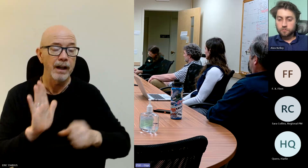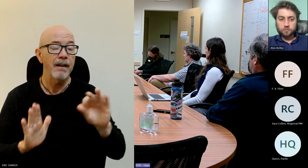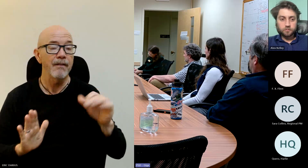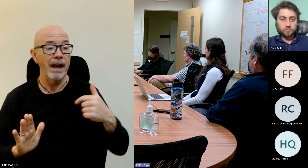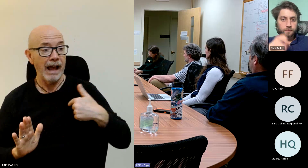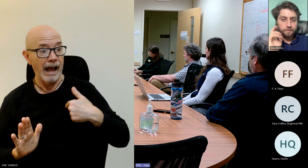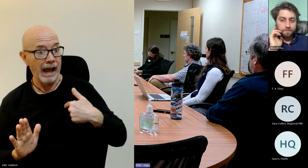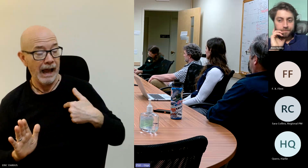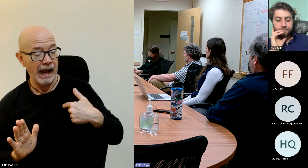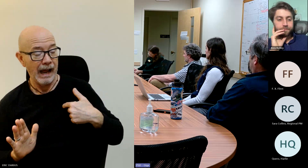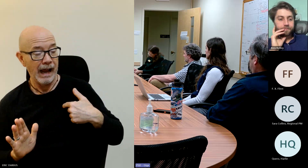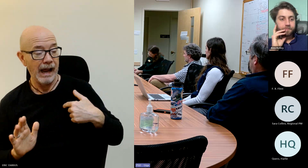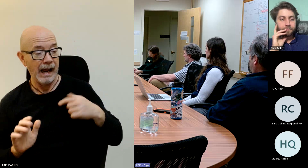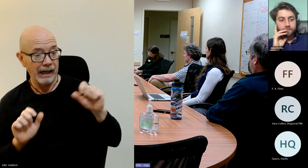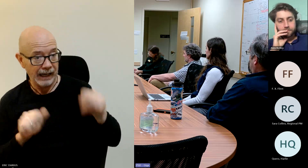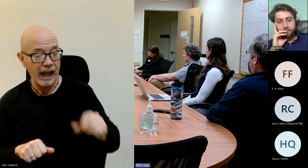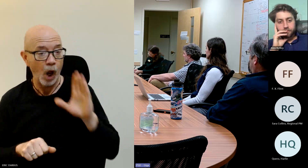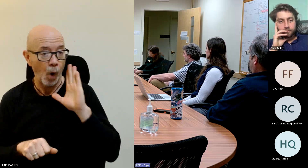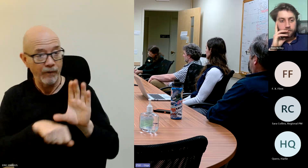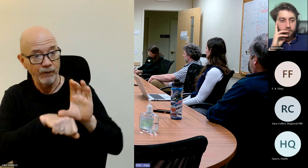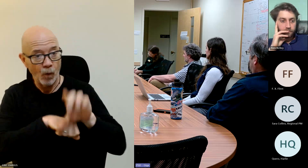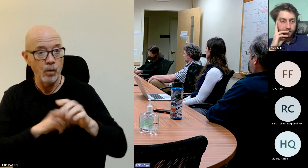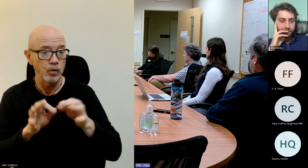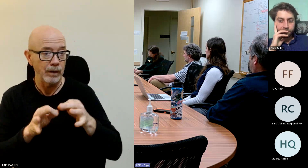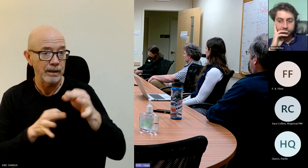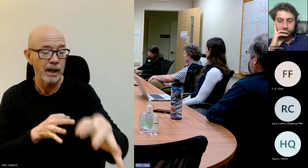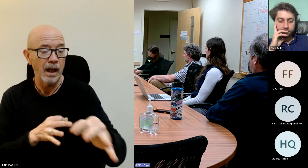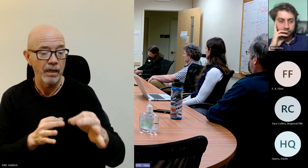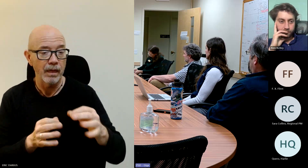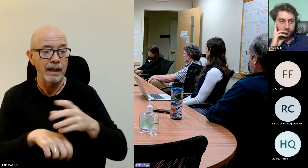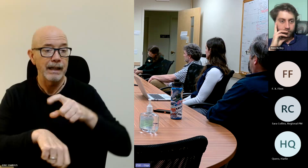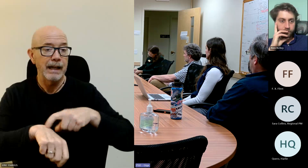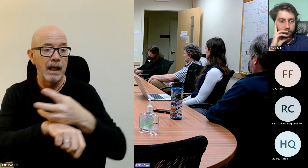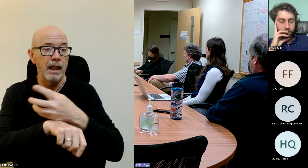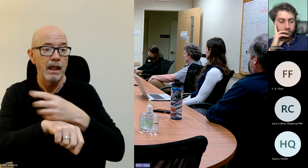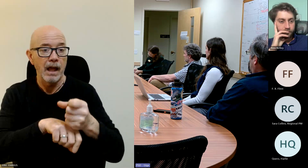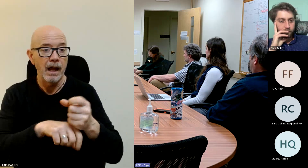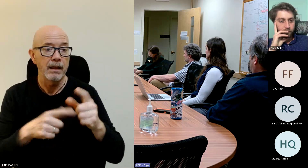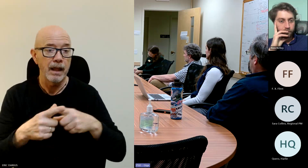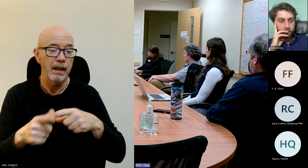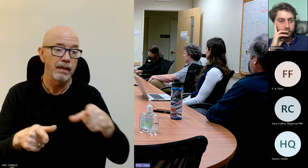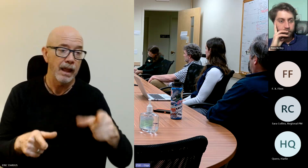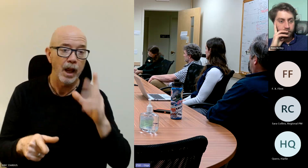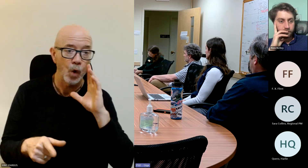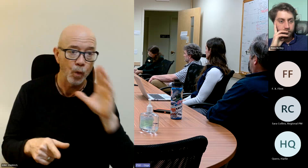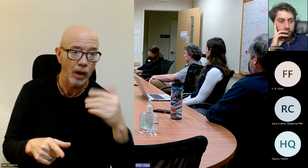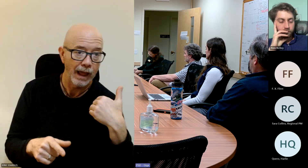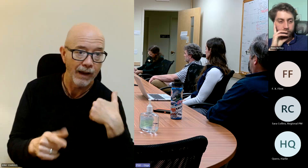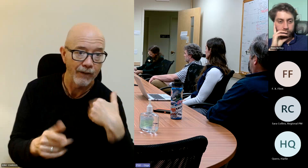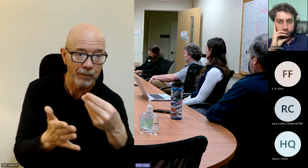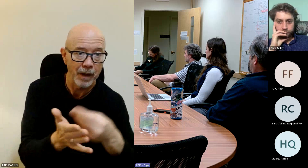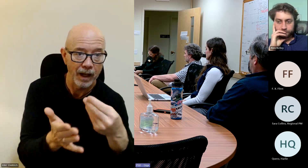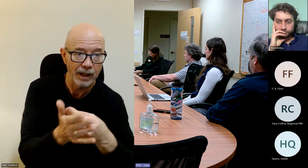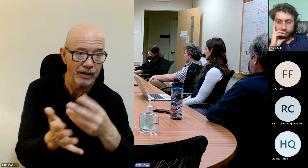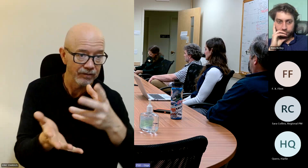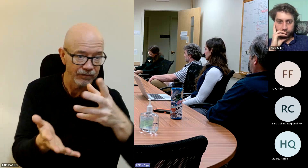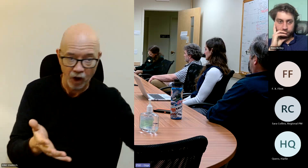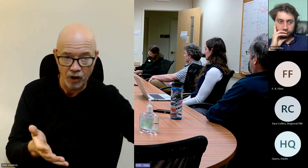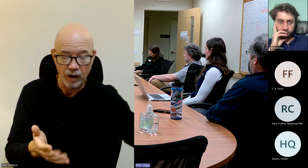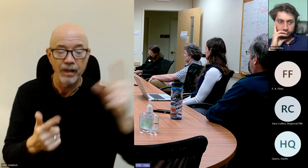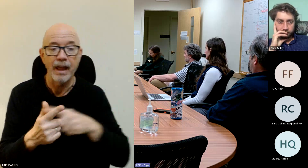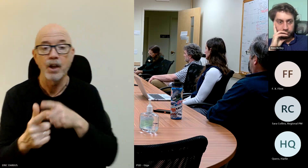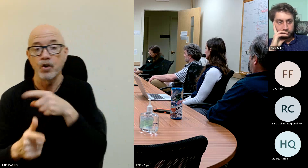plan, conclude their contract. They'll take the money and run, and y'all will finish the plan and make it right this time, because they've proved